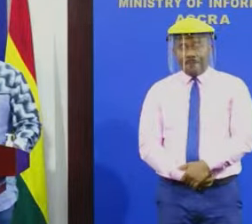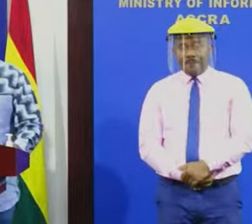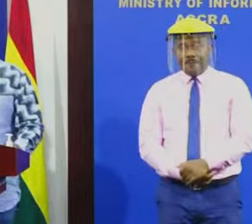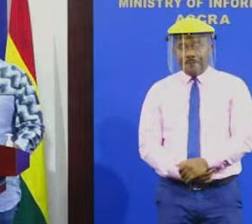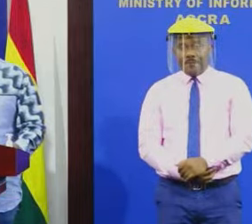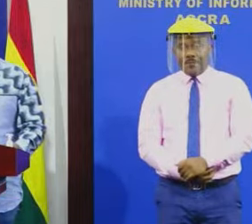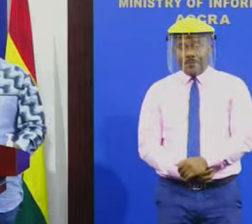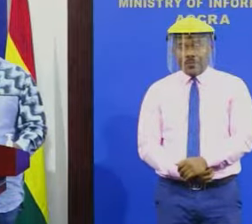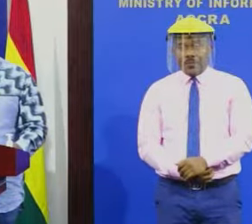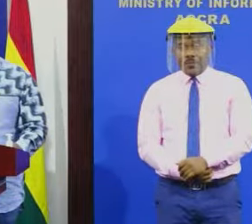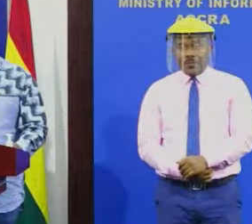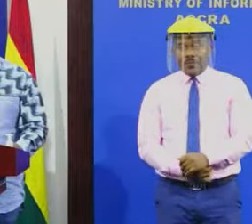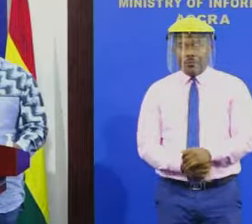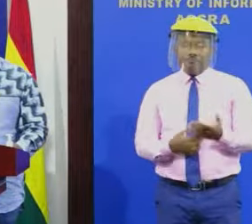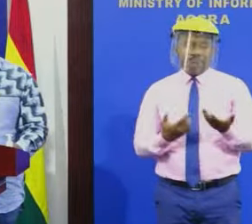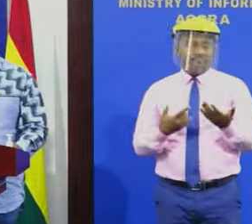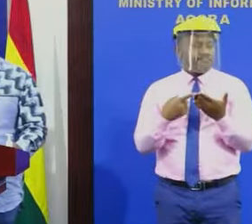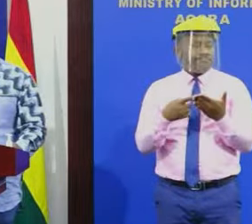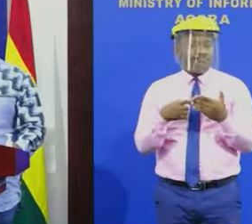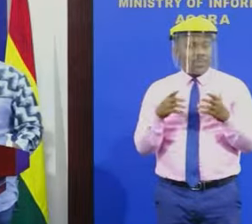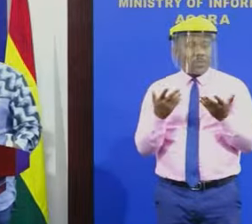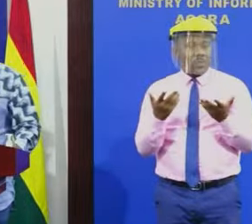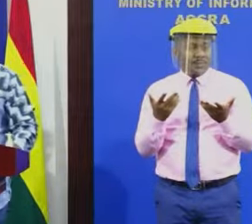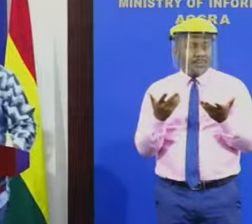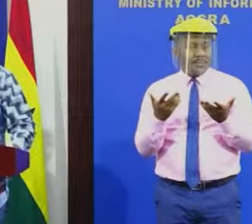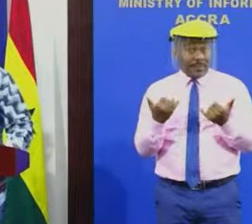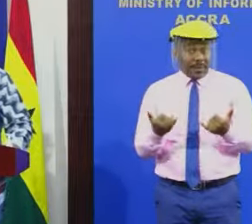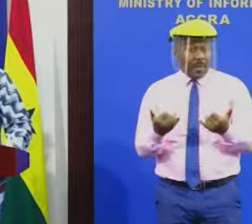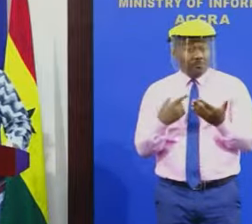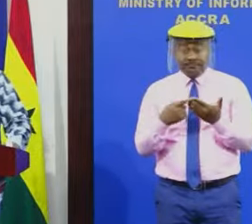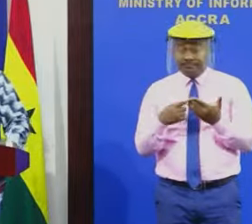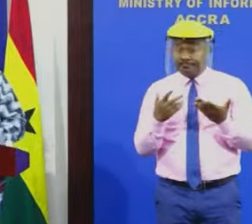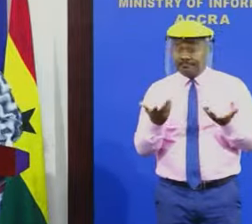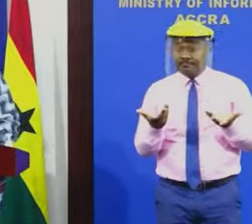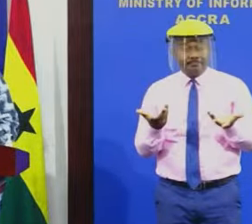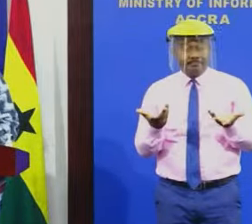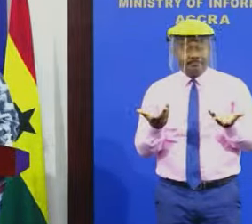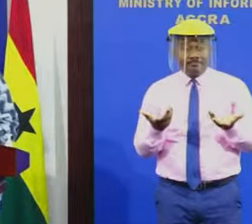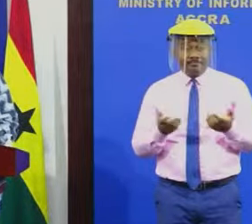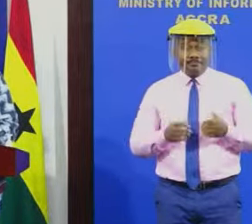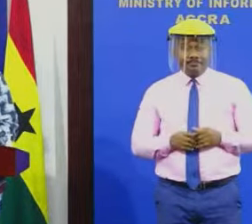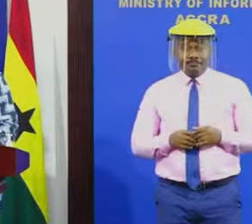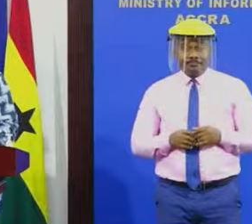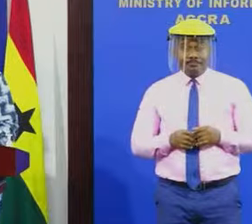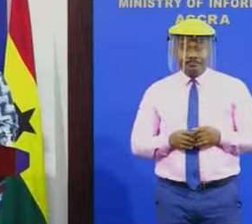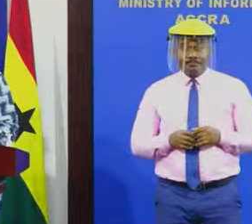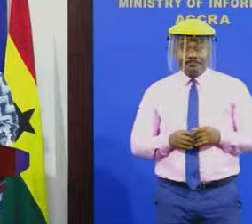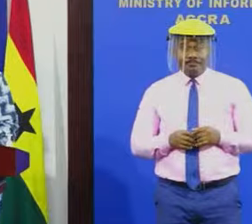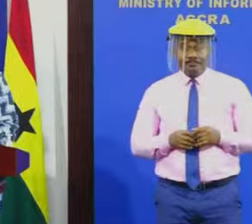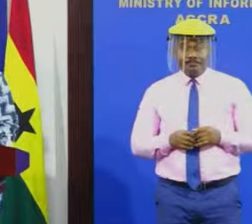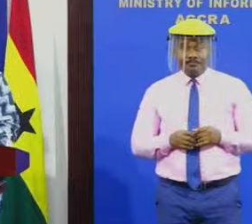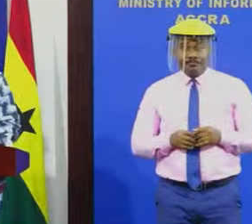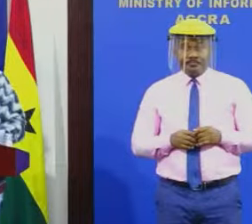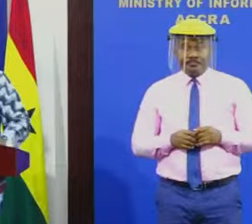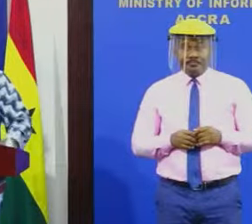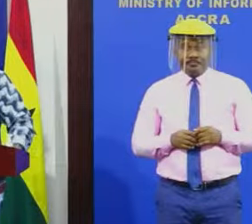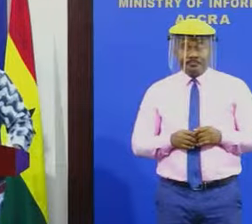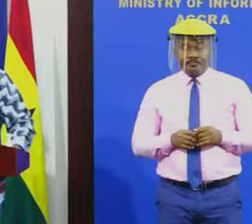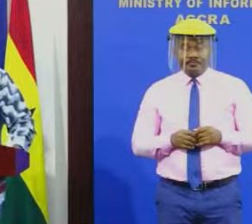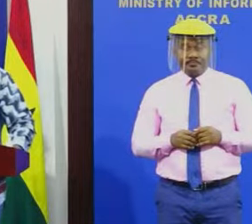The next thing we'll be looking at is the acquisition of trash